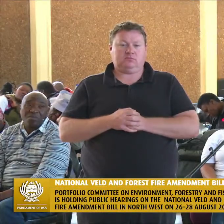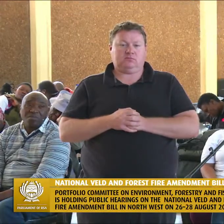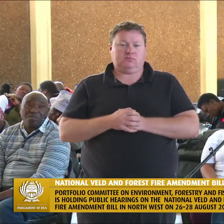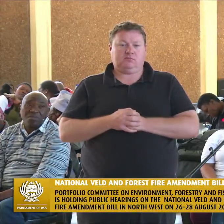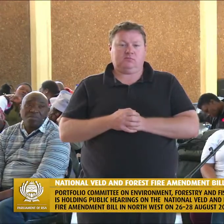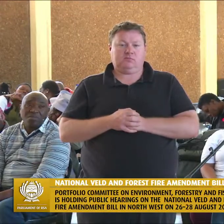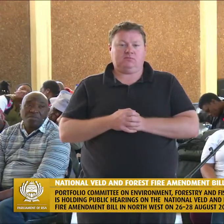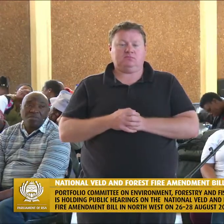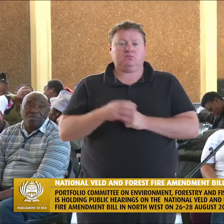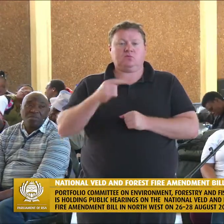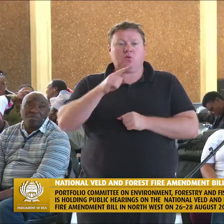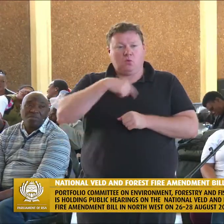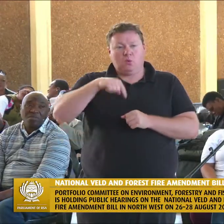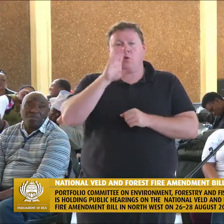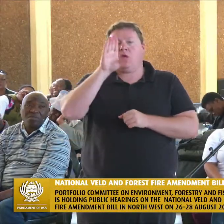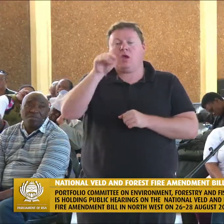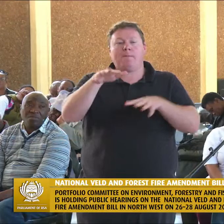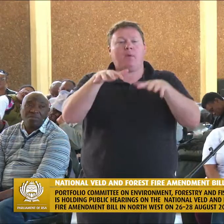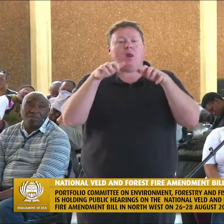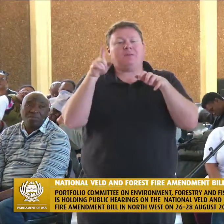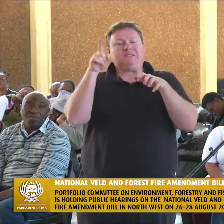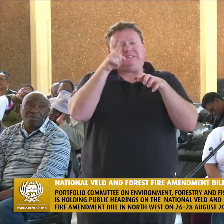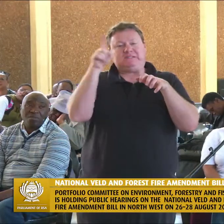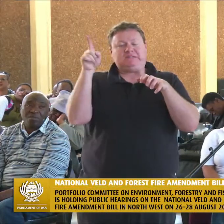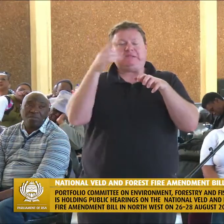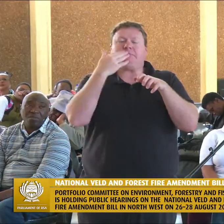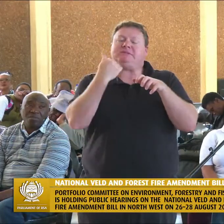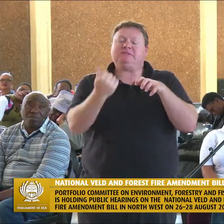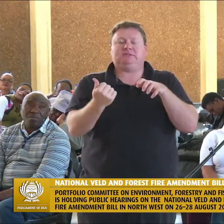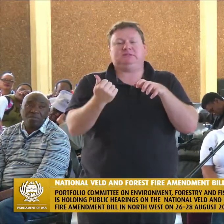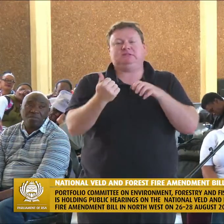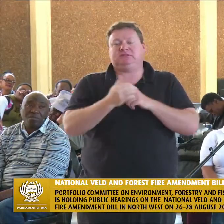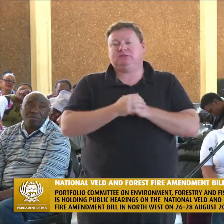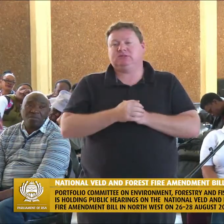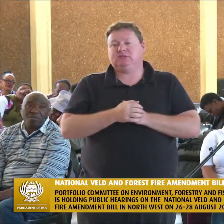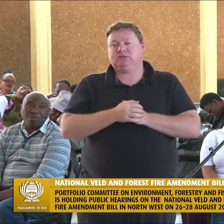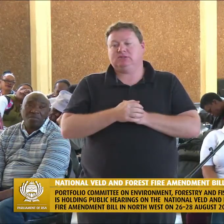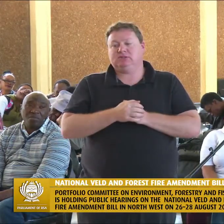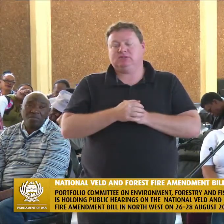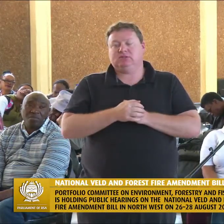we are requesting parliament to uh